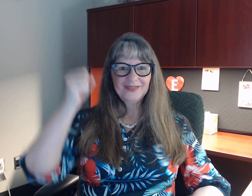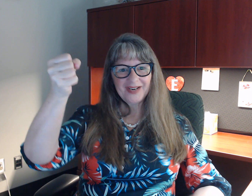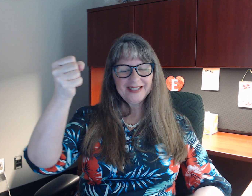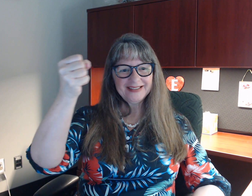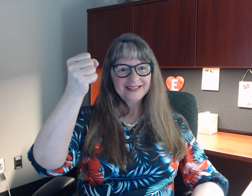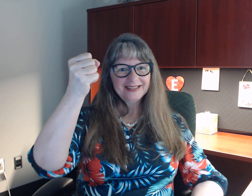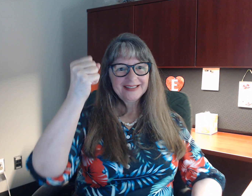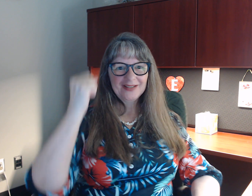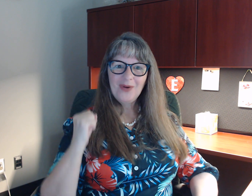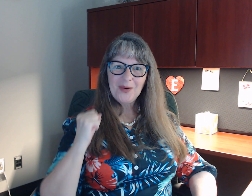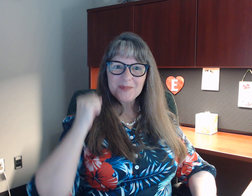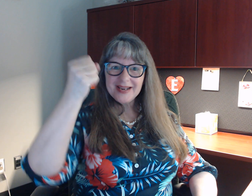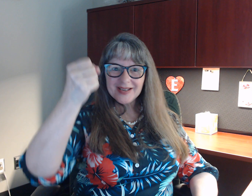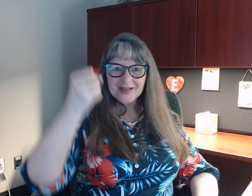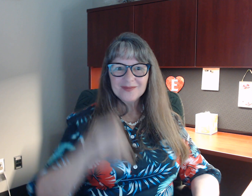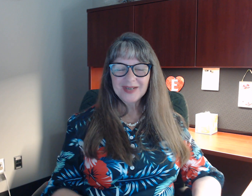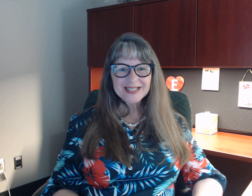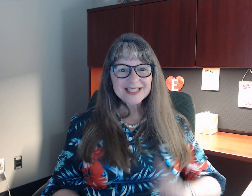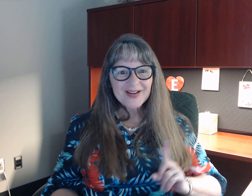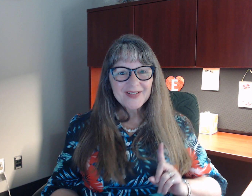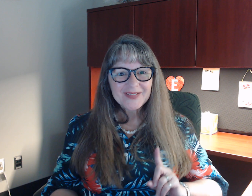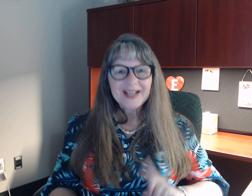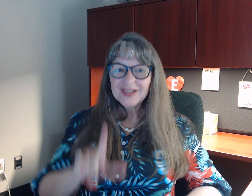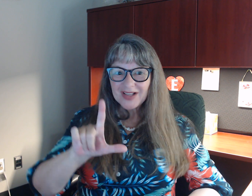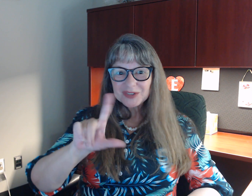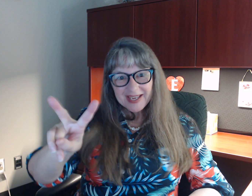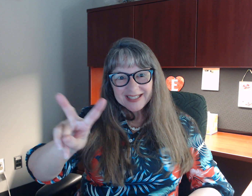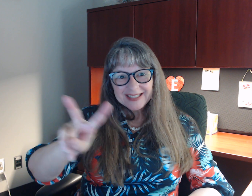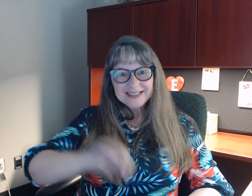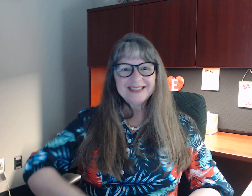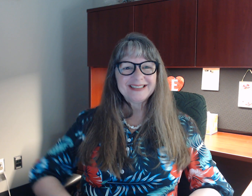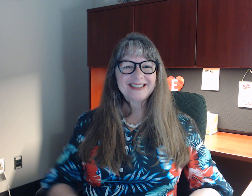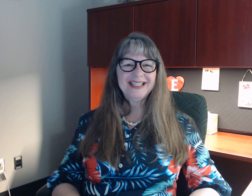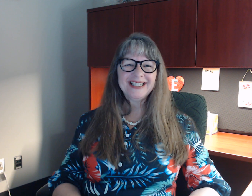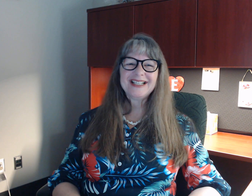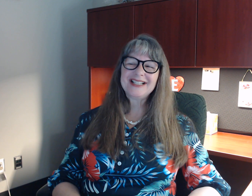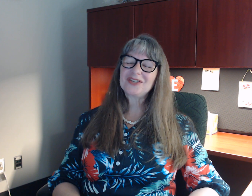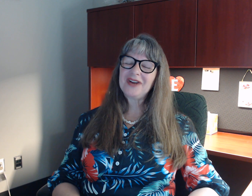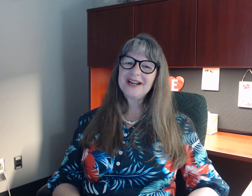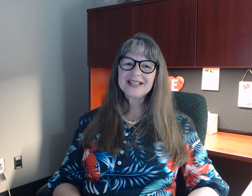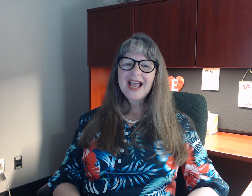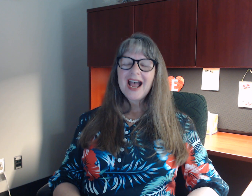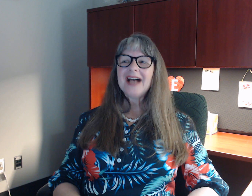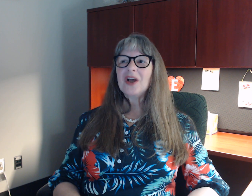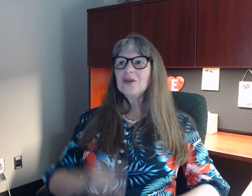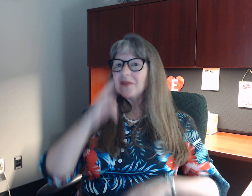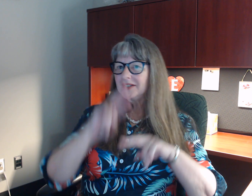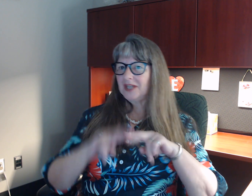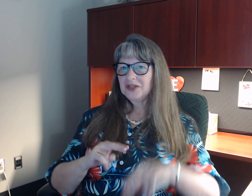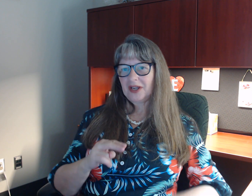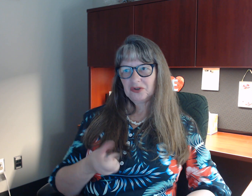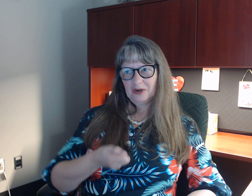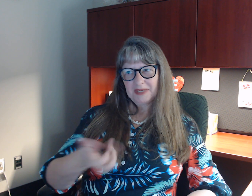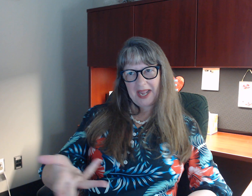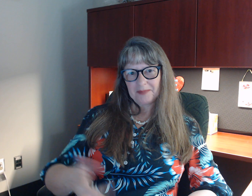right? One arm bandit. Where did she go? Las Vegas. That's right. I said, oh, yeah. I said, you're going to be gambling? She said,